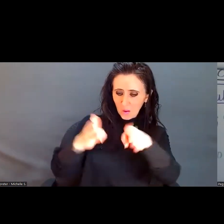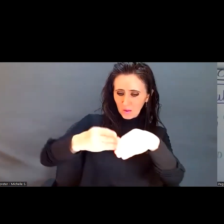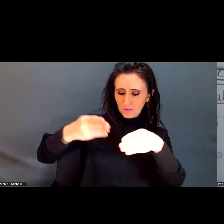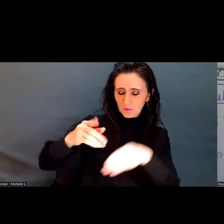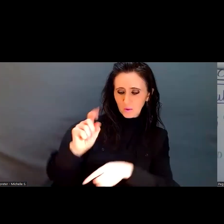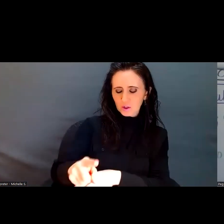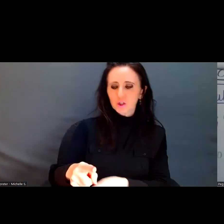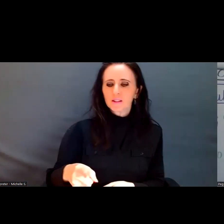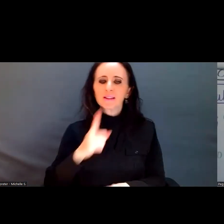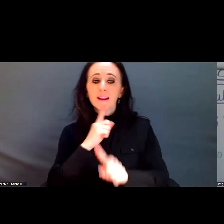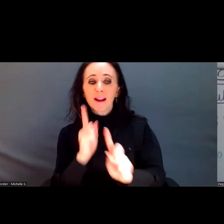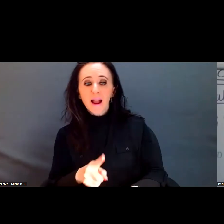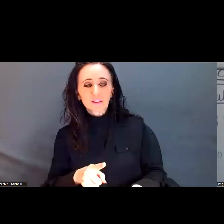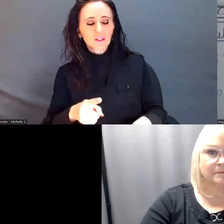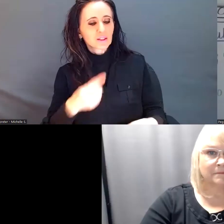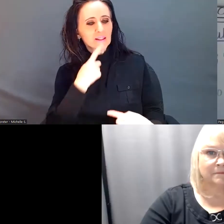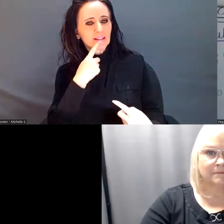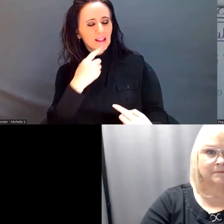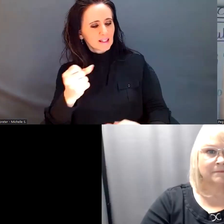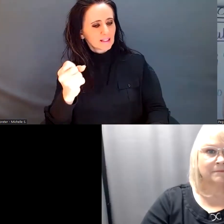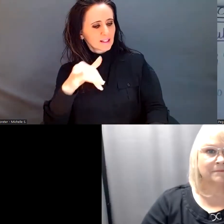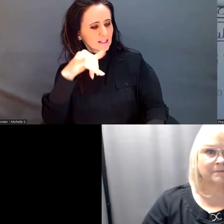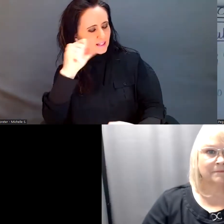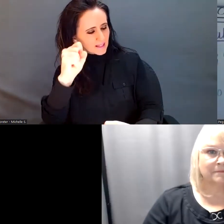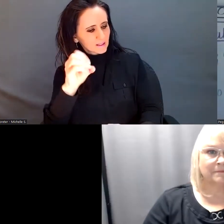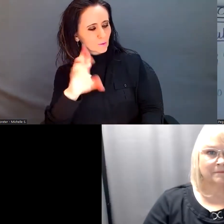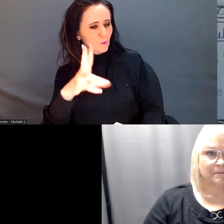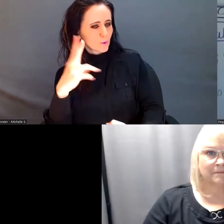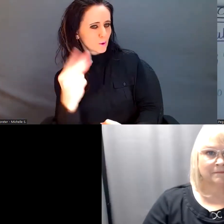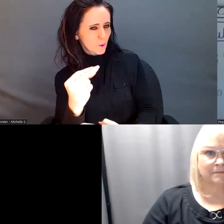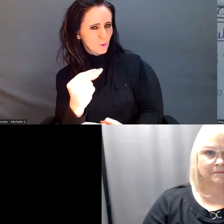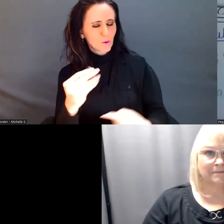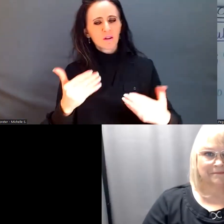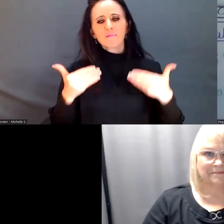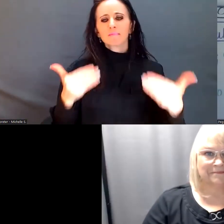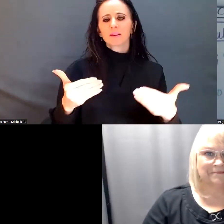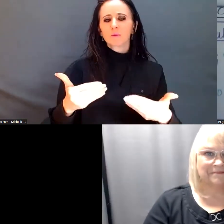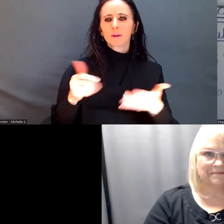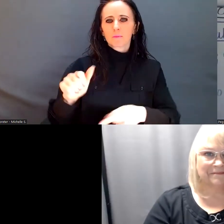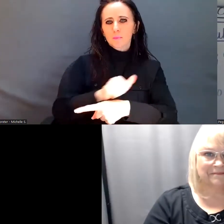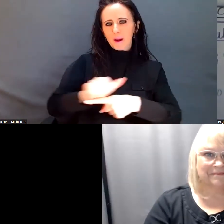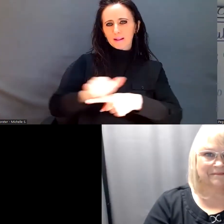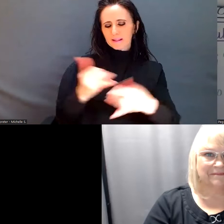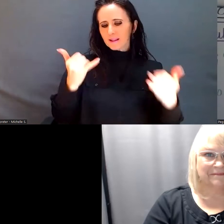Yeah, let's take a look at these and do a little practice. What do you say? Yeah, grab a pen, get ready.